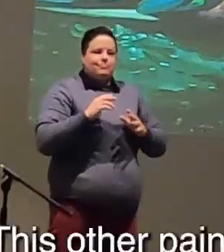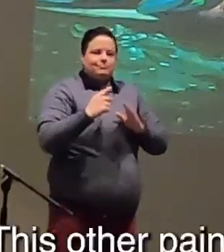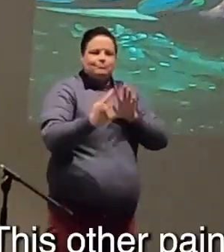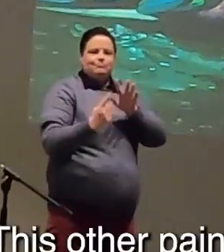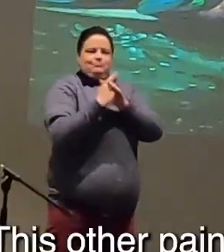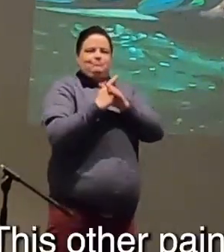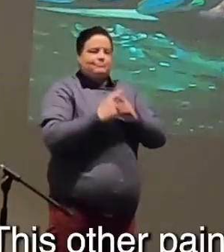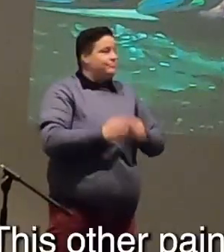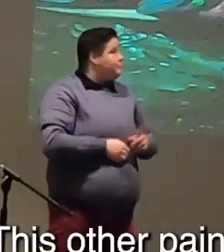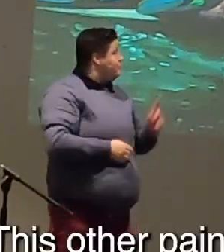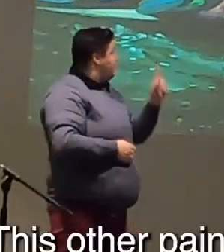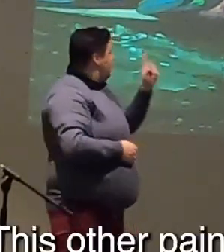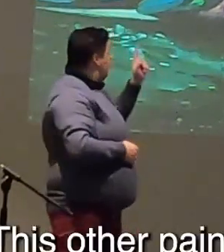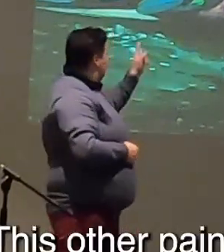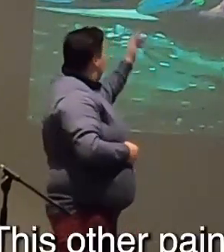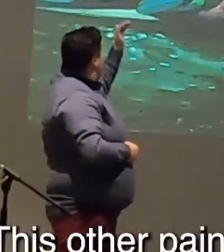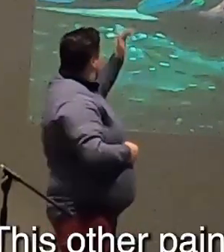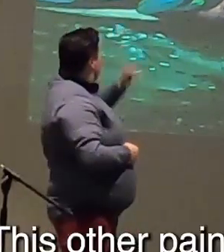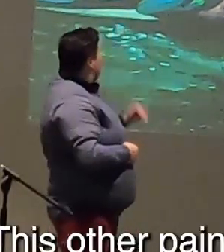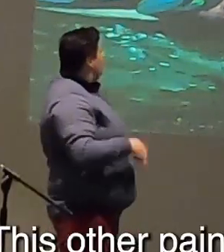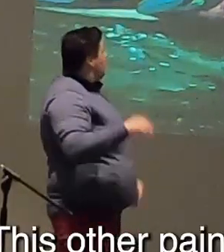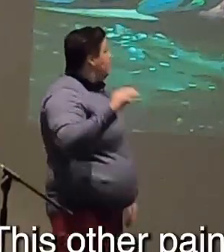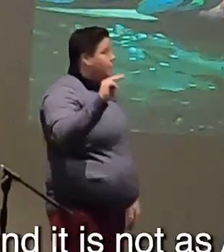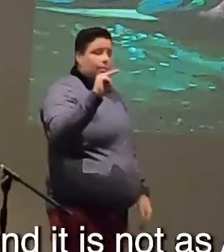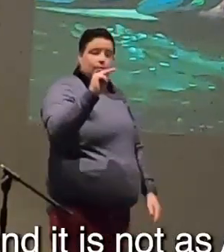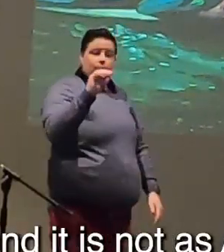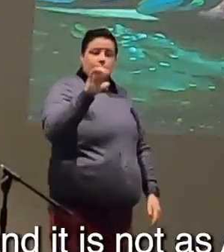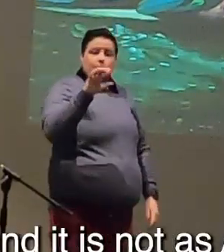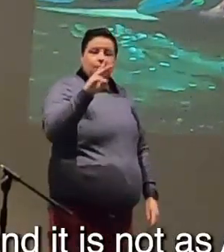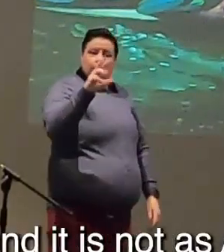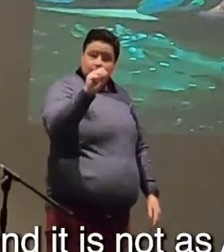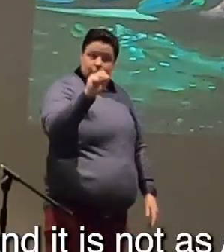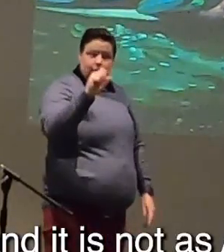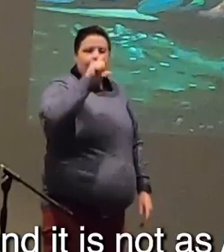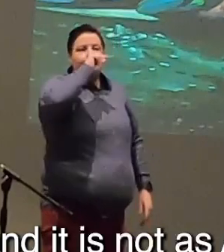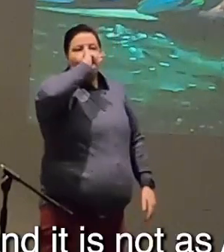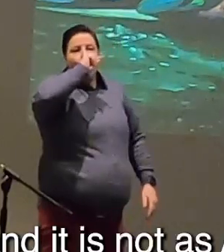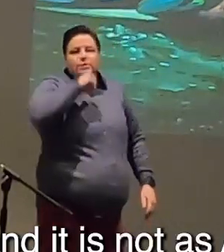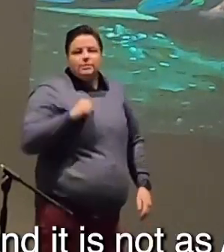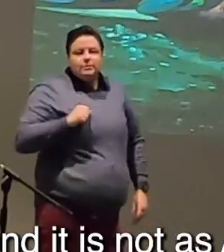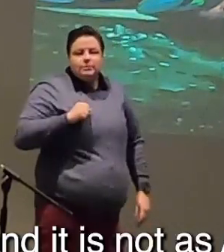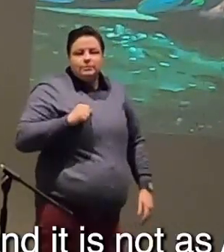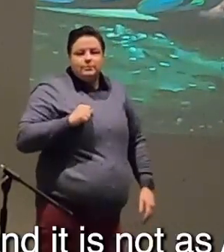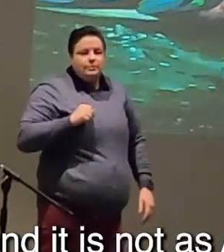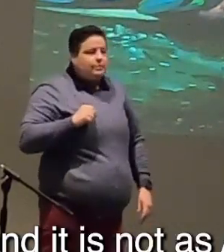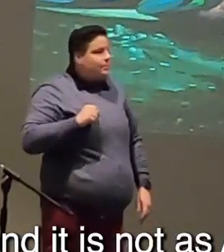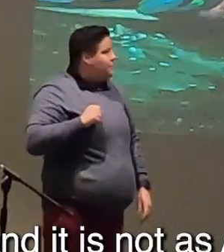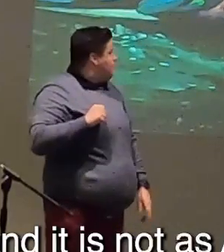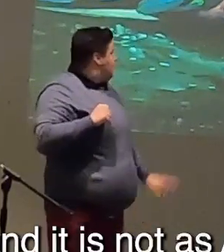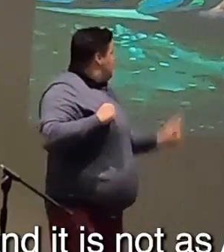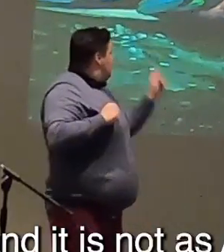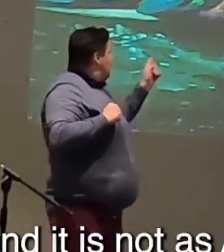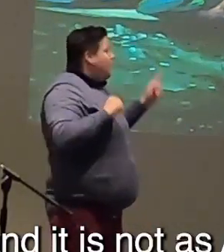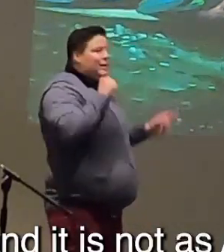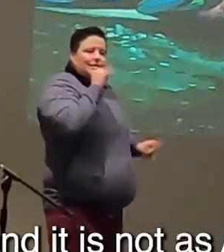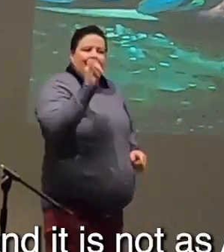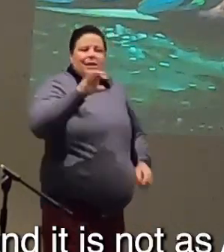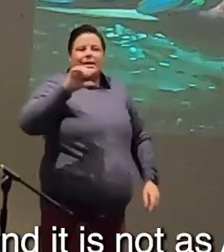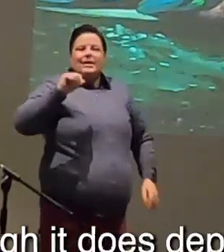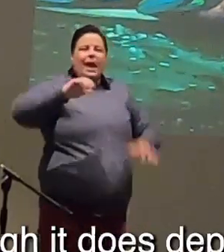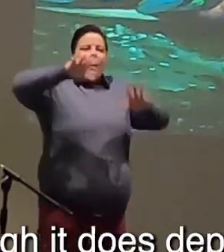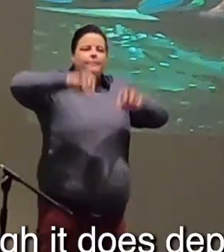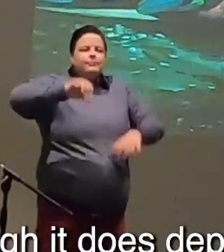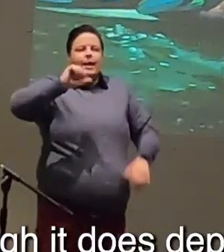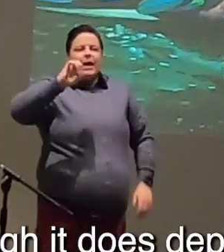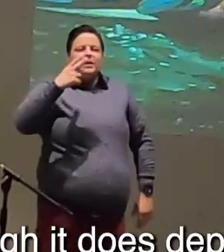This other painting by Lux is titled Macaws, and is not as Ashcan as the other